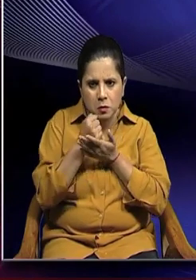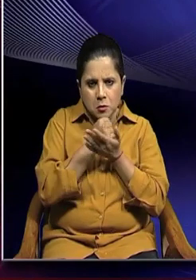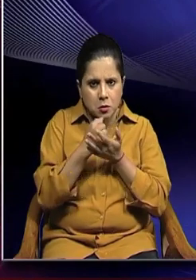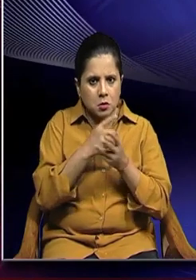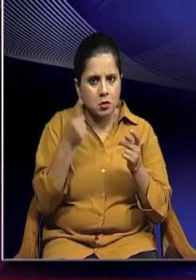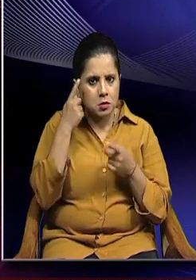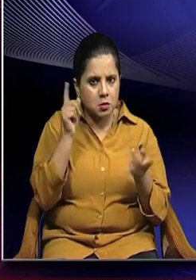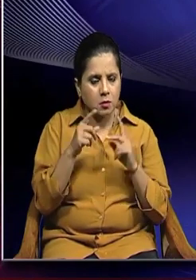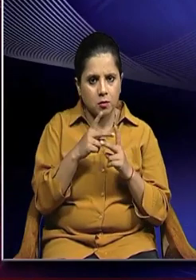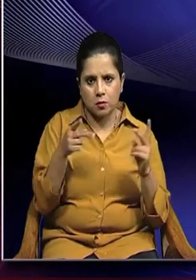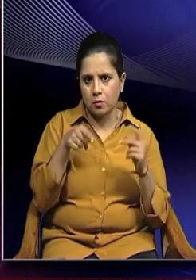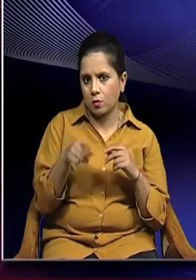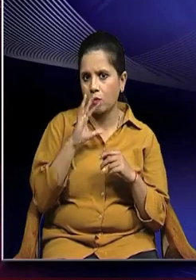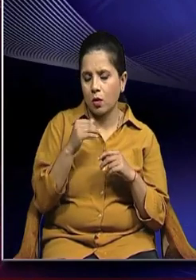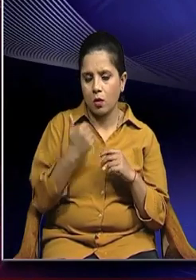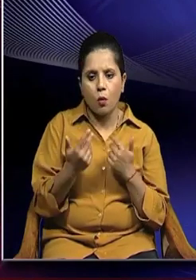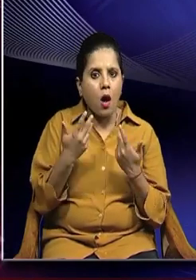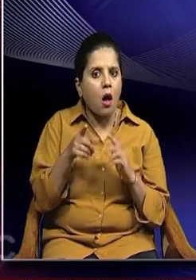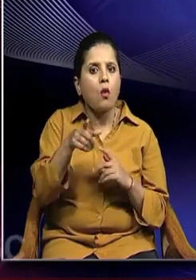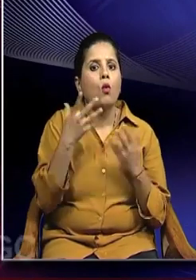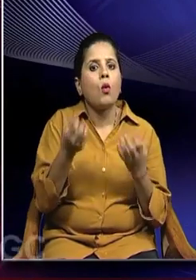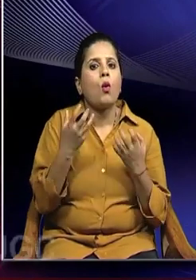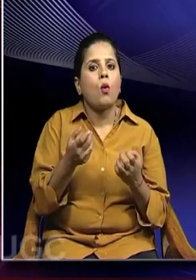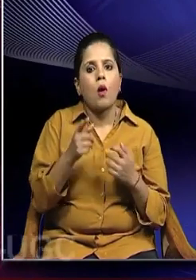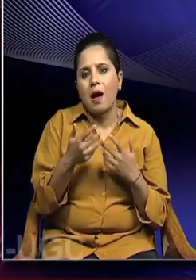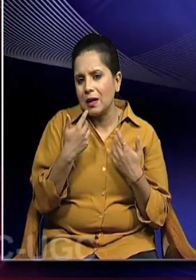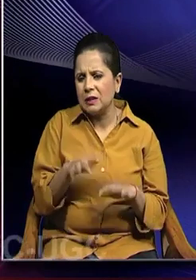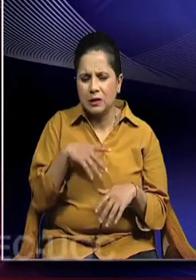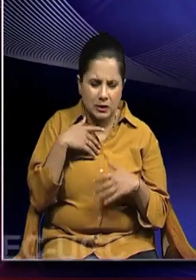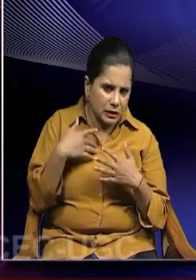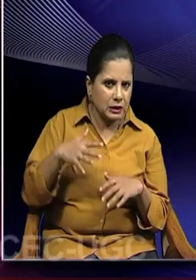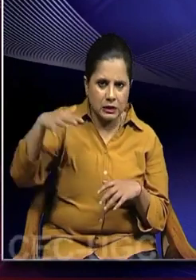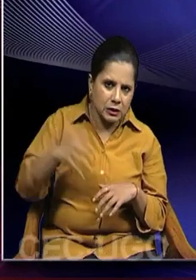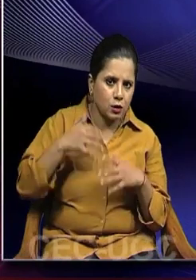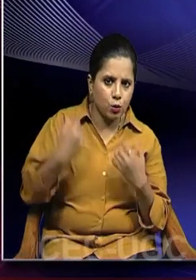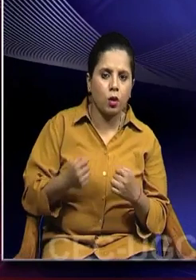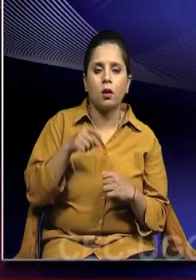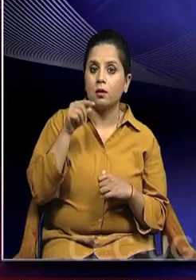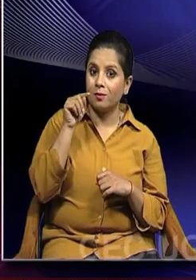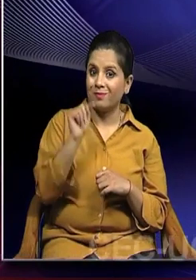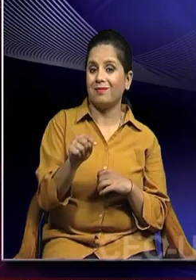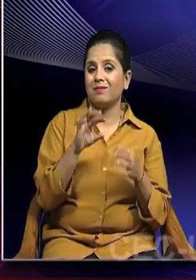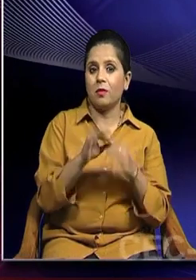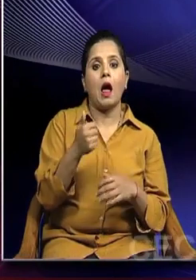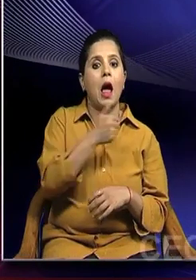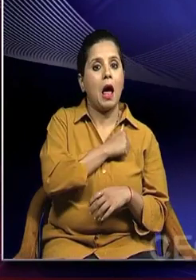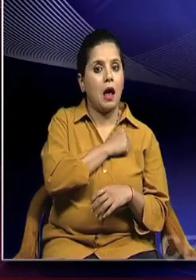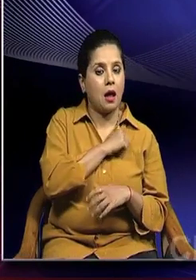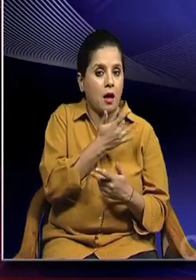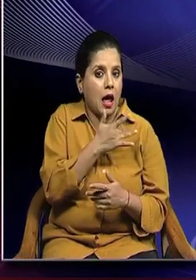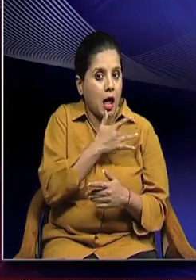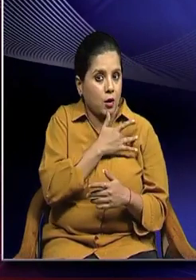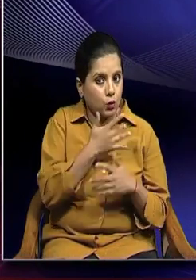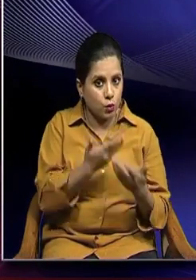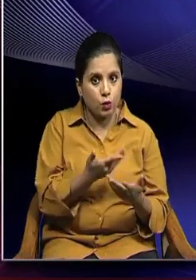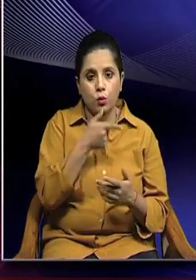to get whatever you wish at any cost. At times this kind of attitude or aptitude